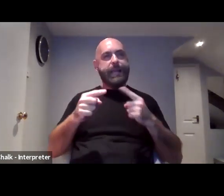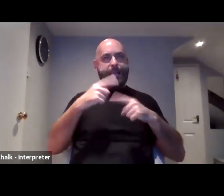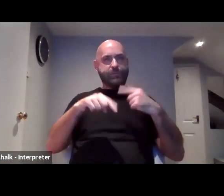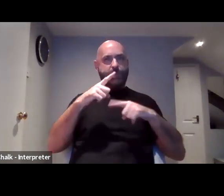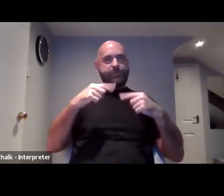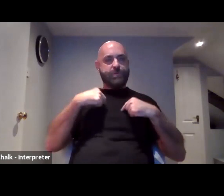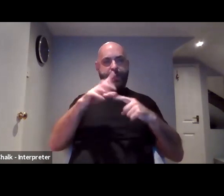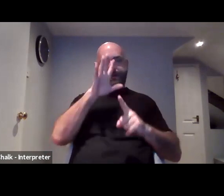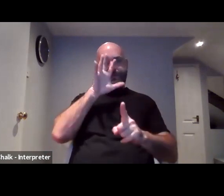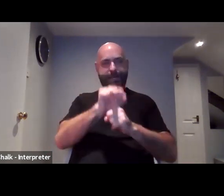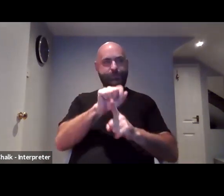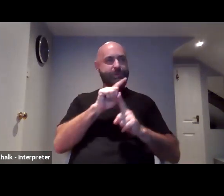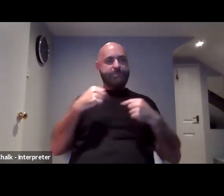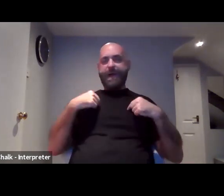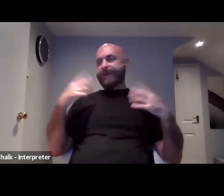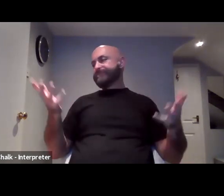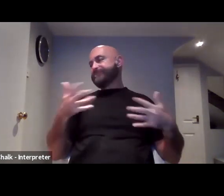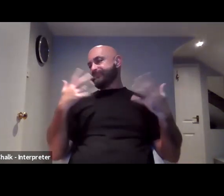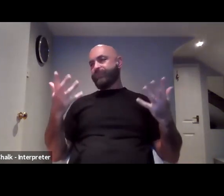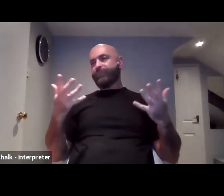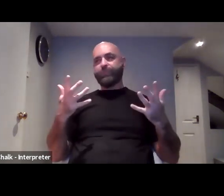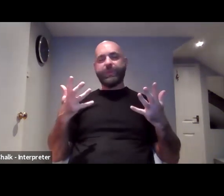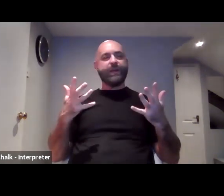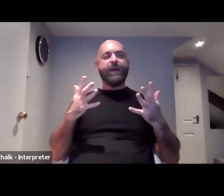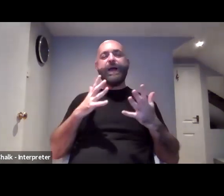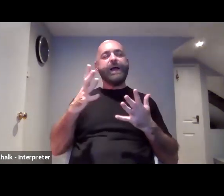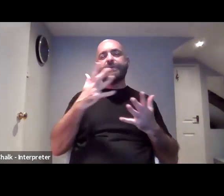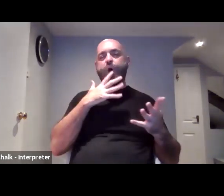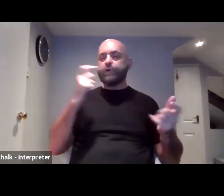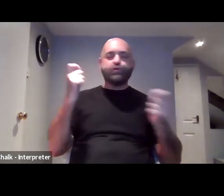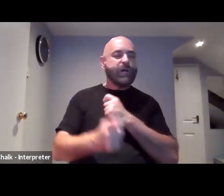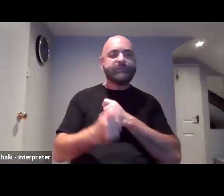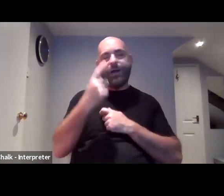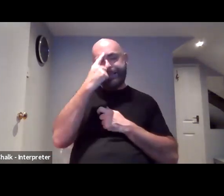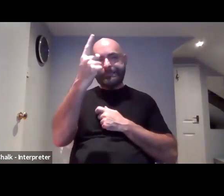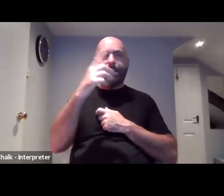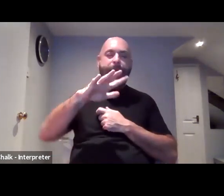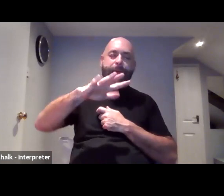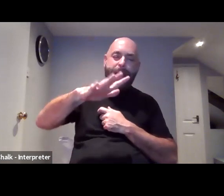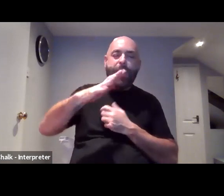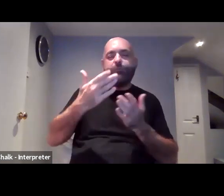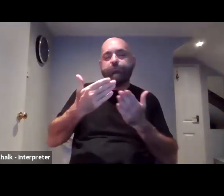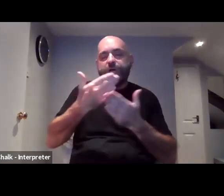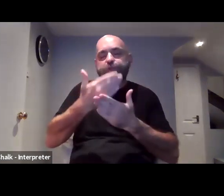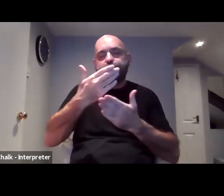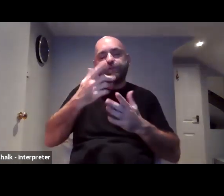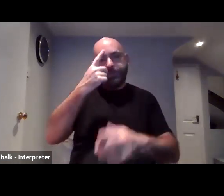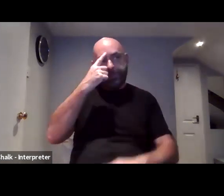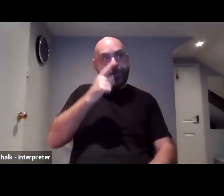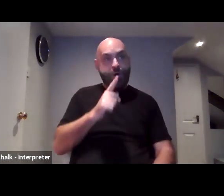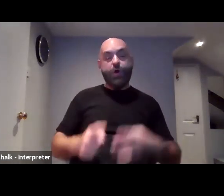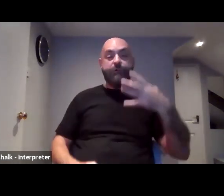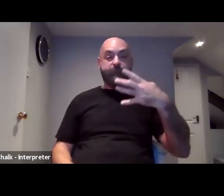my diagnosis. I said it wasn't a transformational idea, it was perhaps slightly fresh, of the